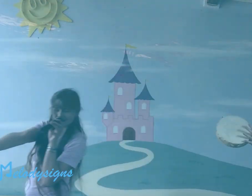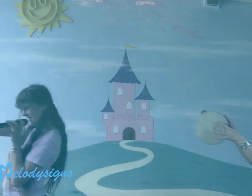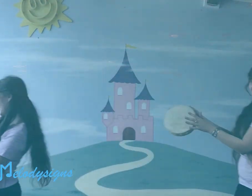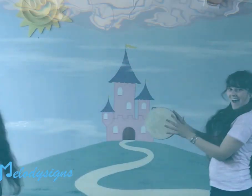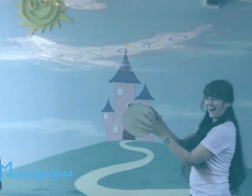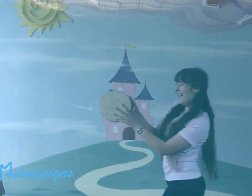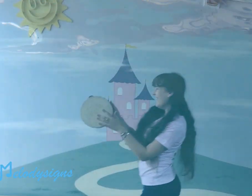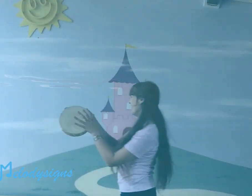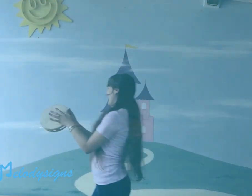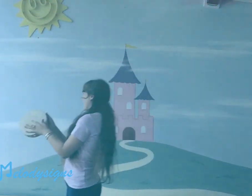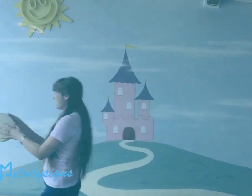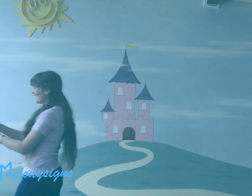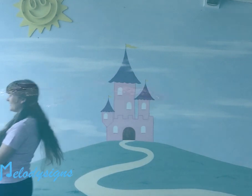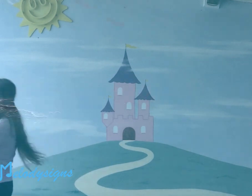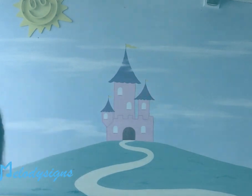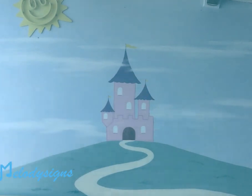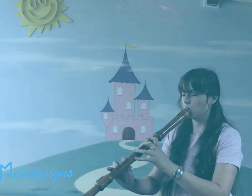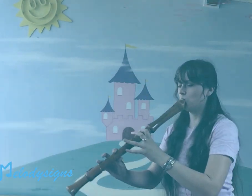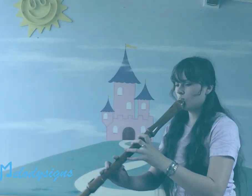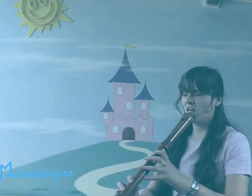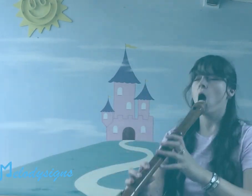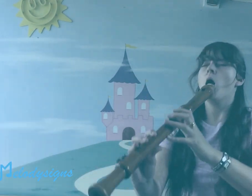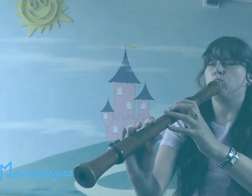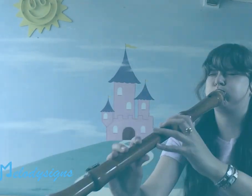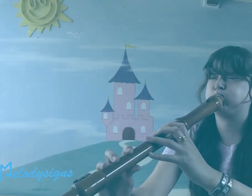his belt and his front, they know where it's at. You know that blowfish blow!